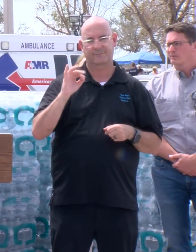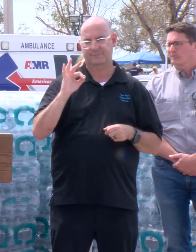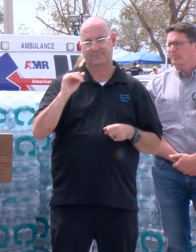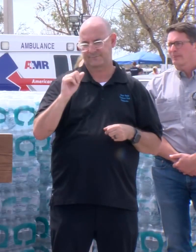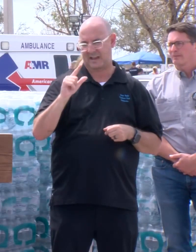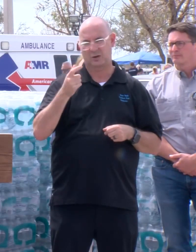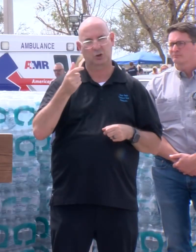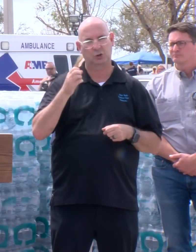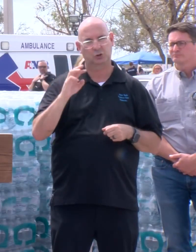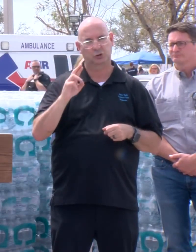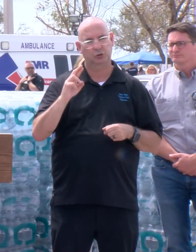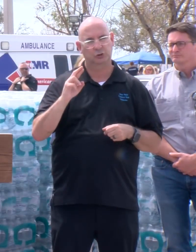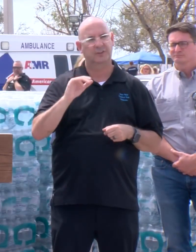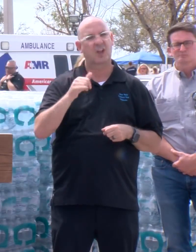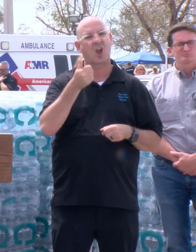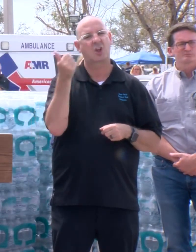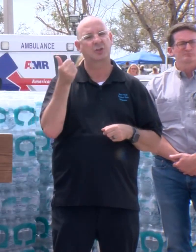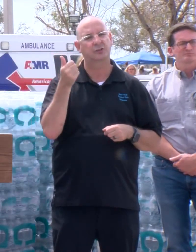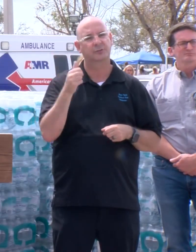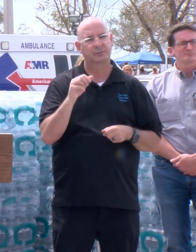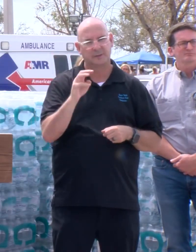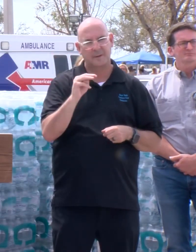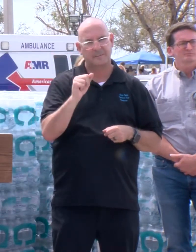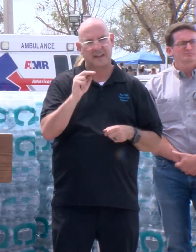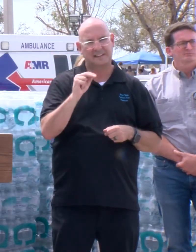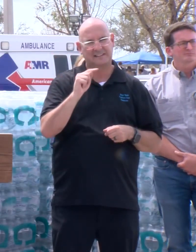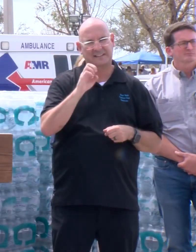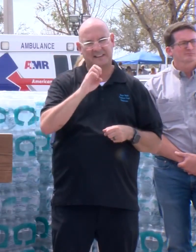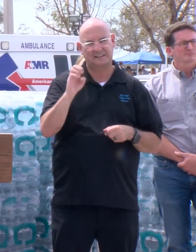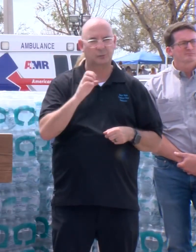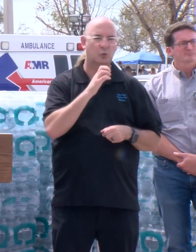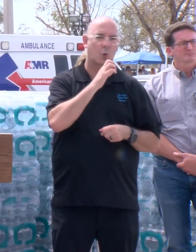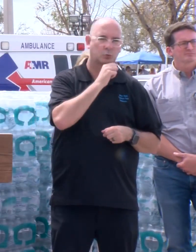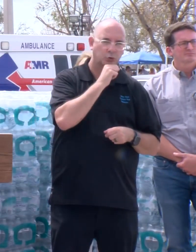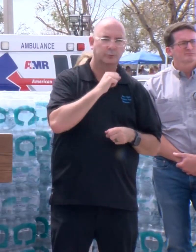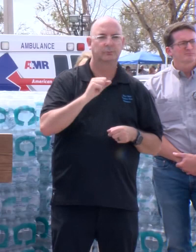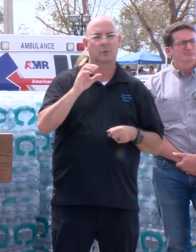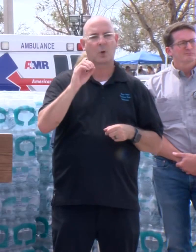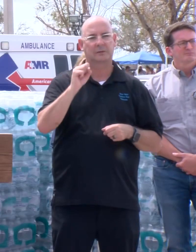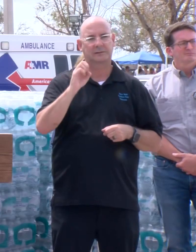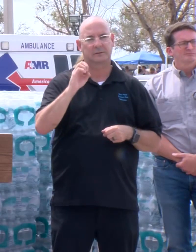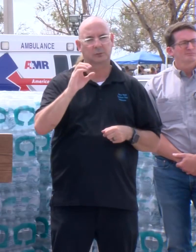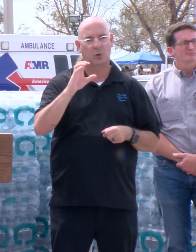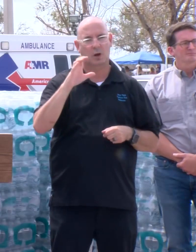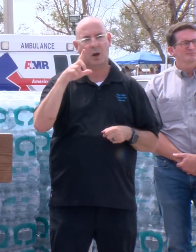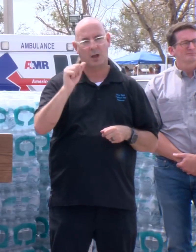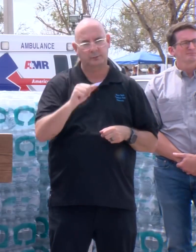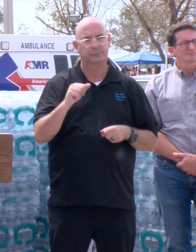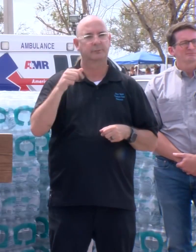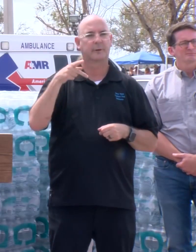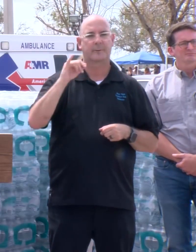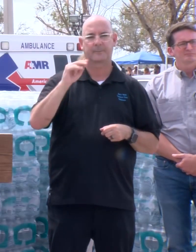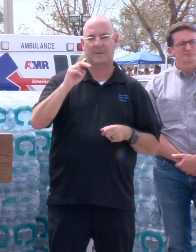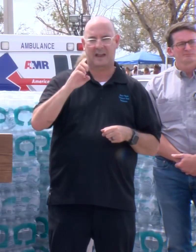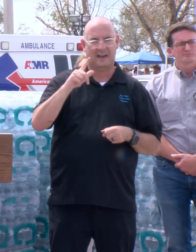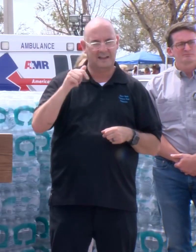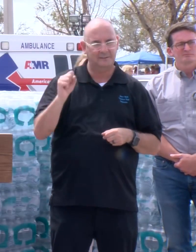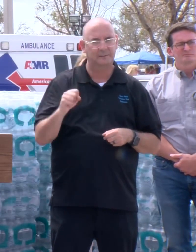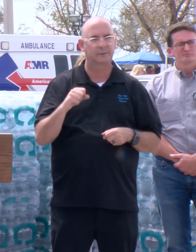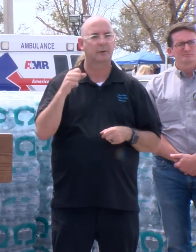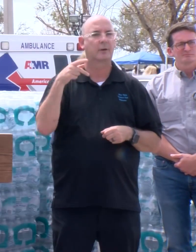Lee, Manatee, Orange, Osceola, Pinellas, Polk, Putnam, St.